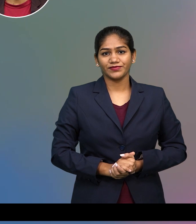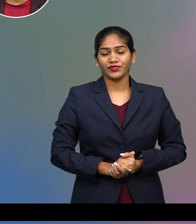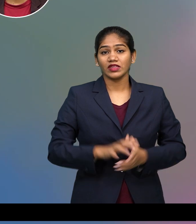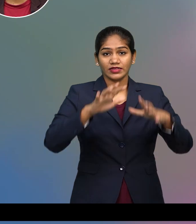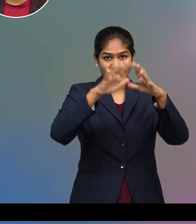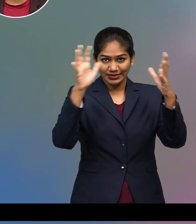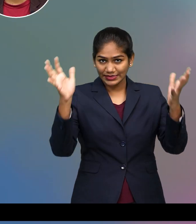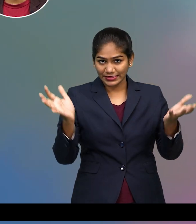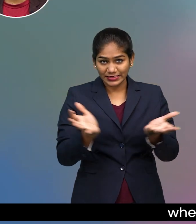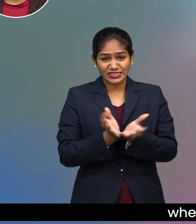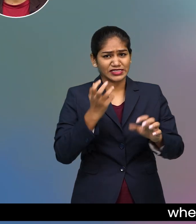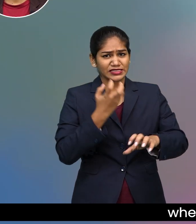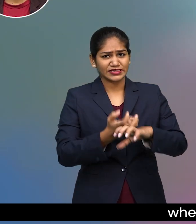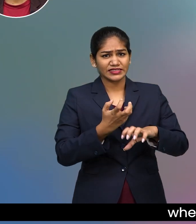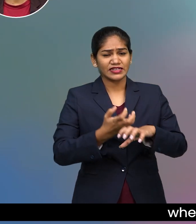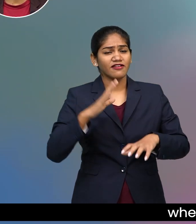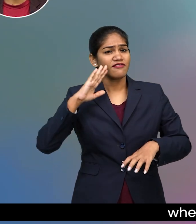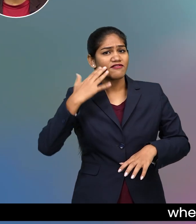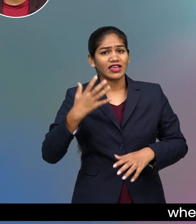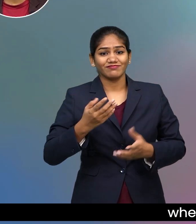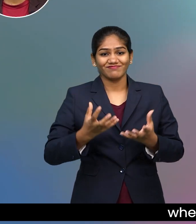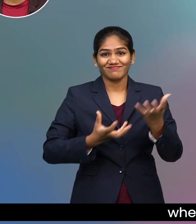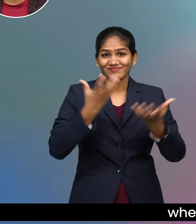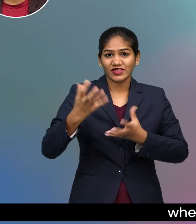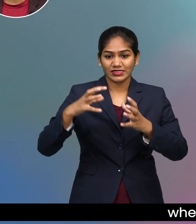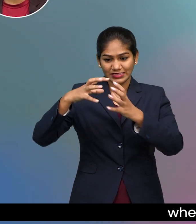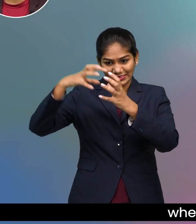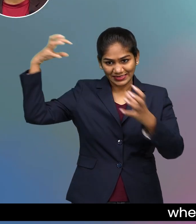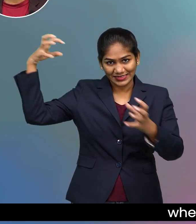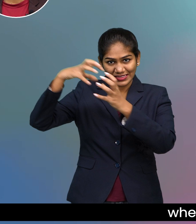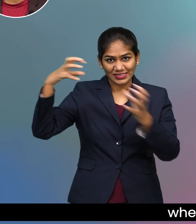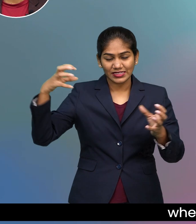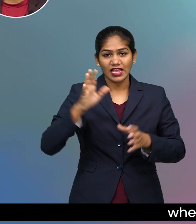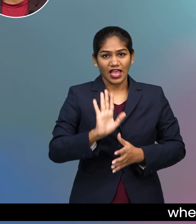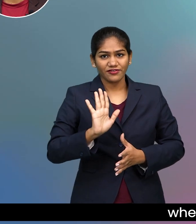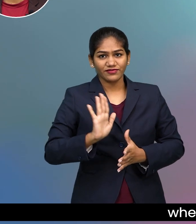The rocks, when exposed to heat,